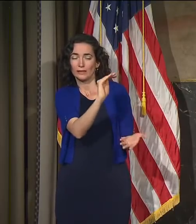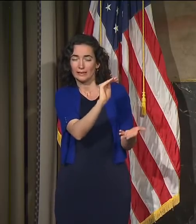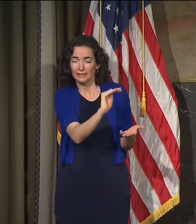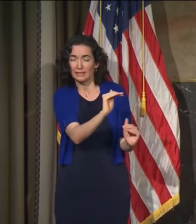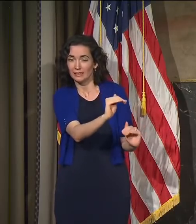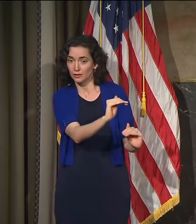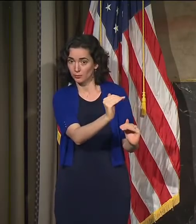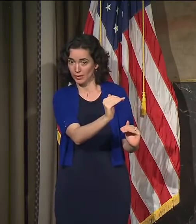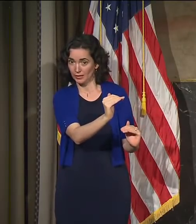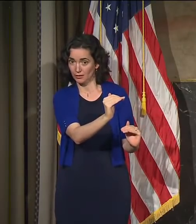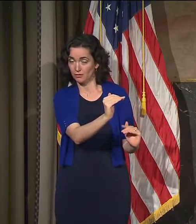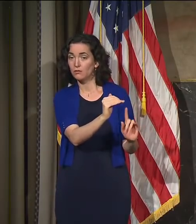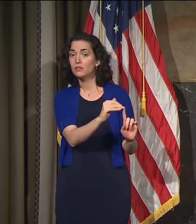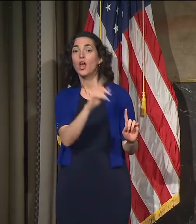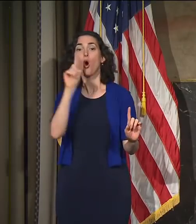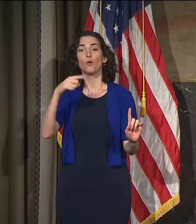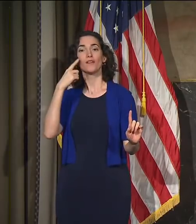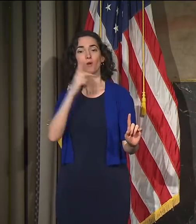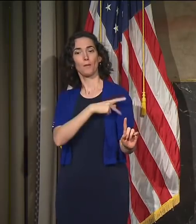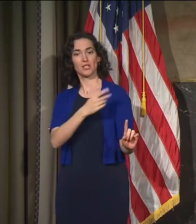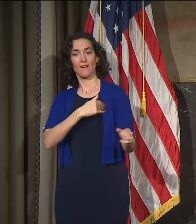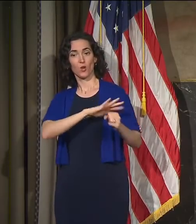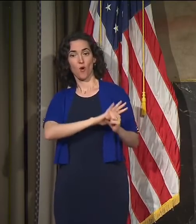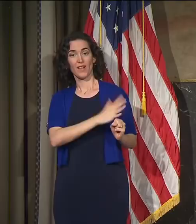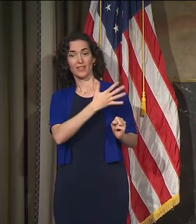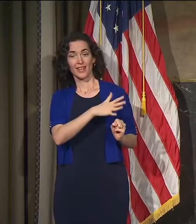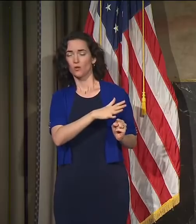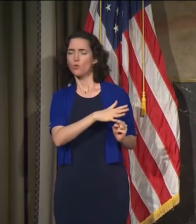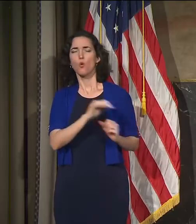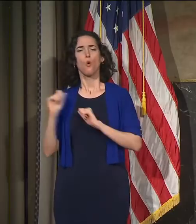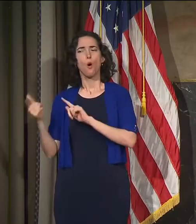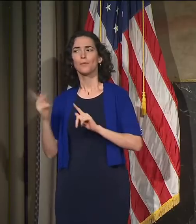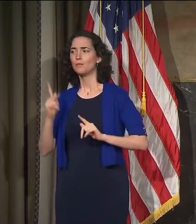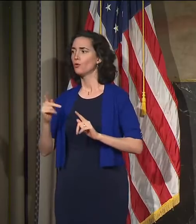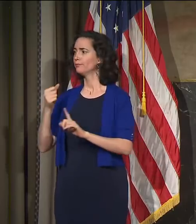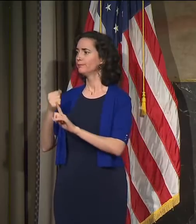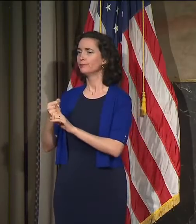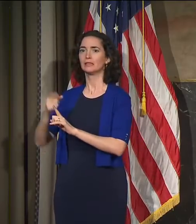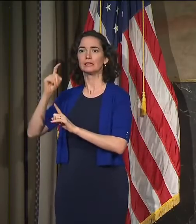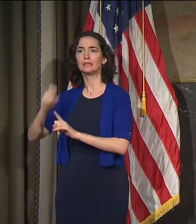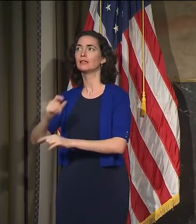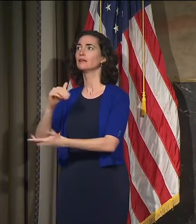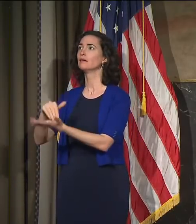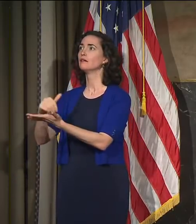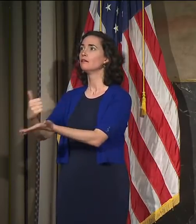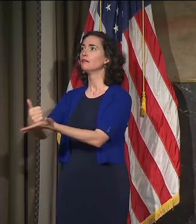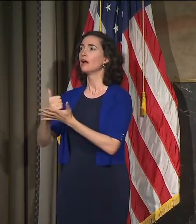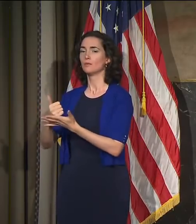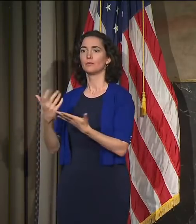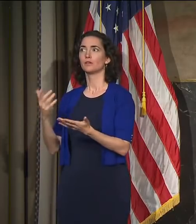relates to COVID patients, but for everybody who needs life-saving care.